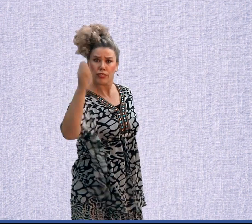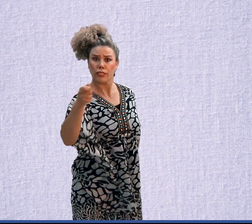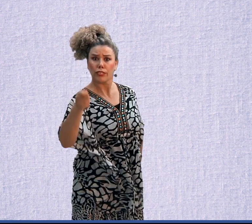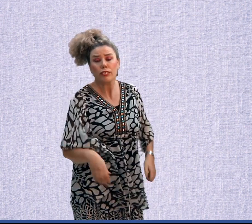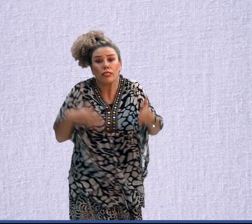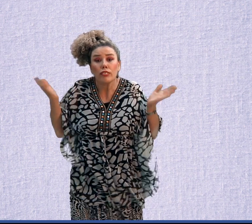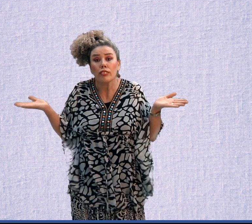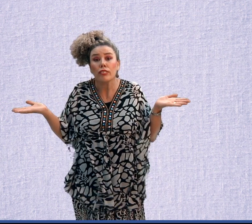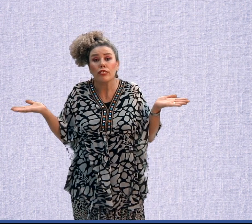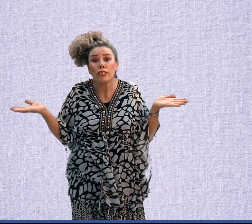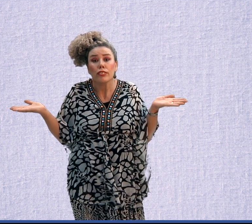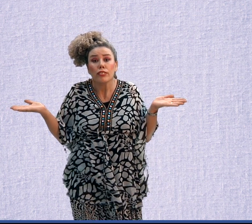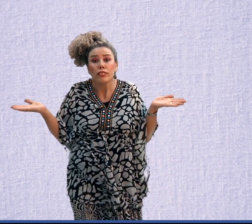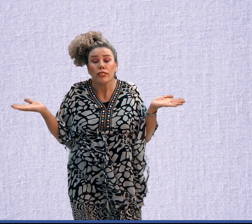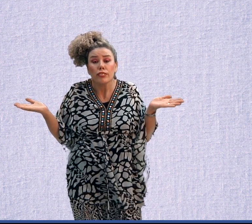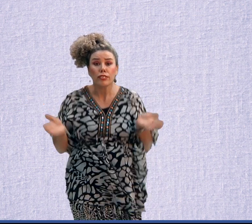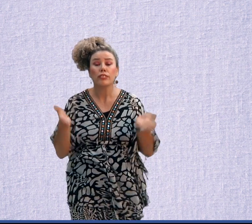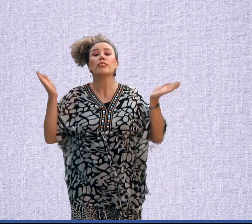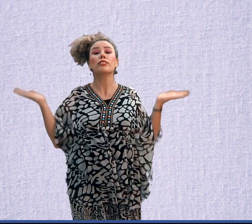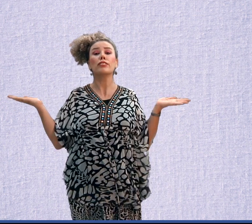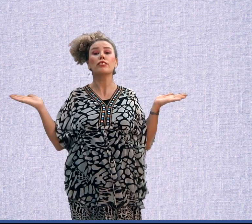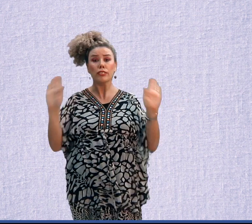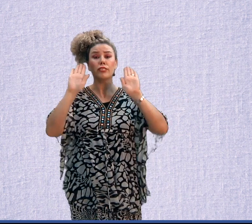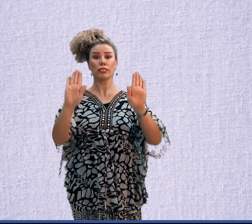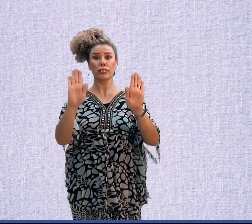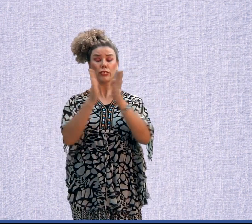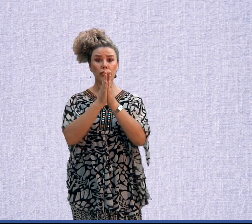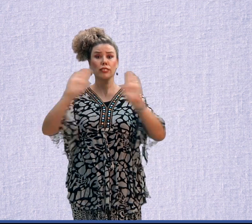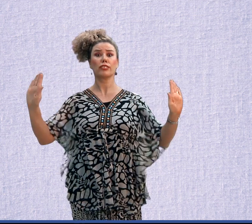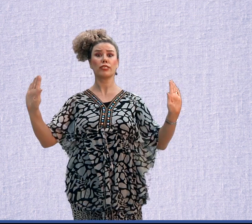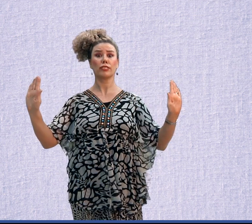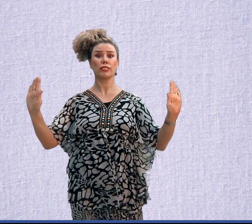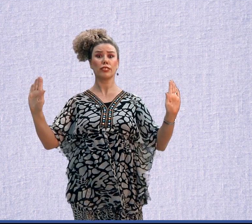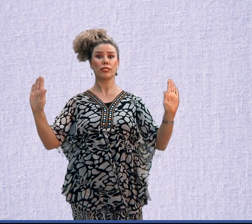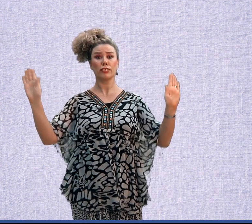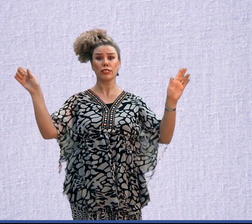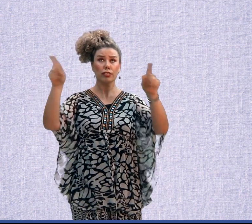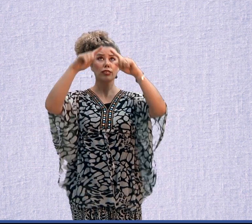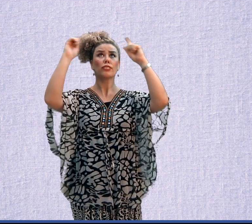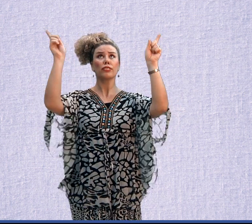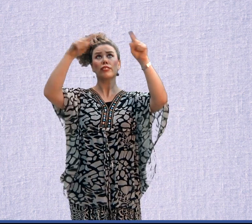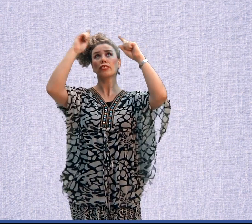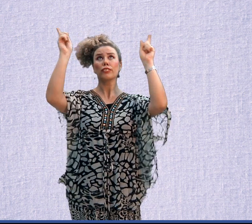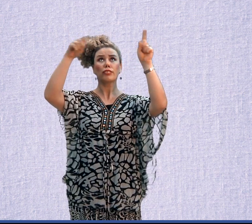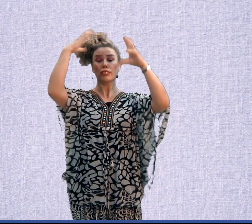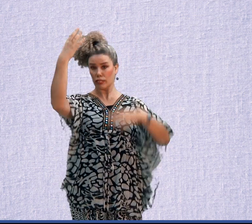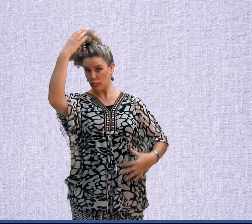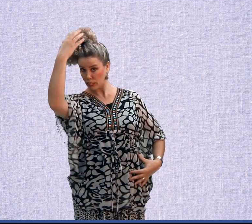in the courts again, what more can we do? Who's gonna stop apartheid when it fills the